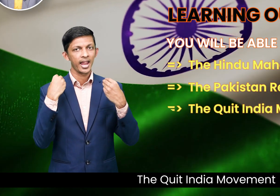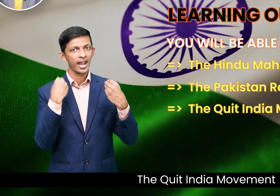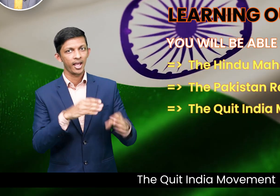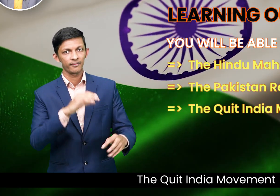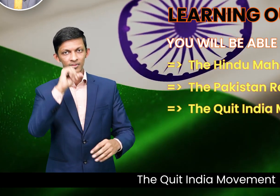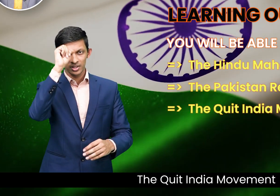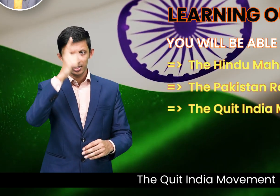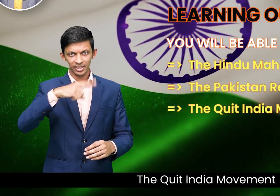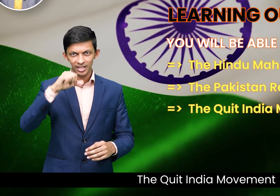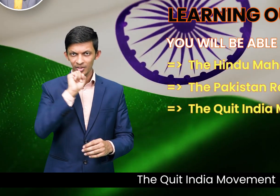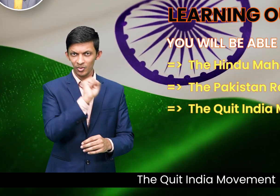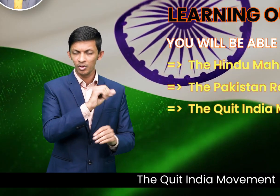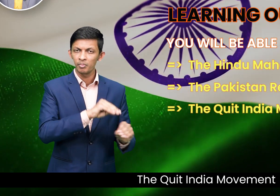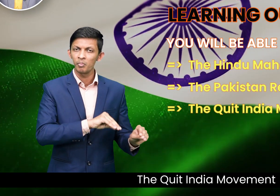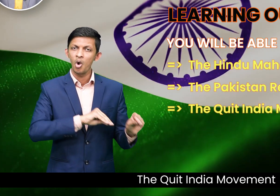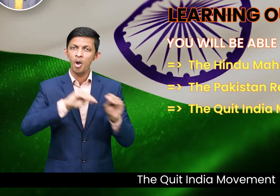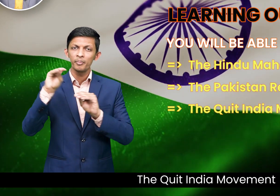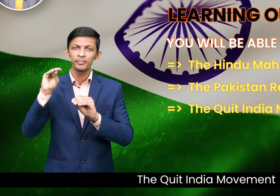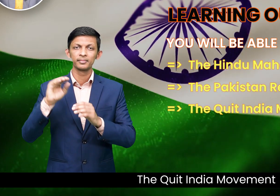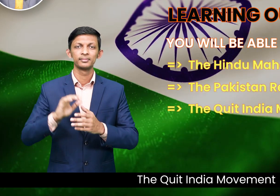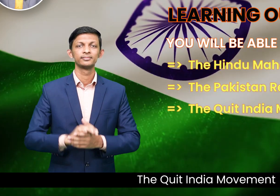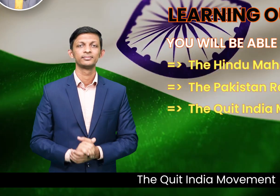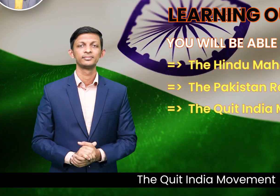the Quit India Movement,